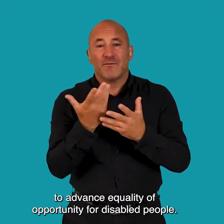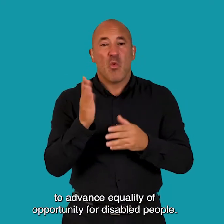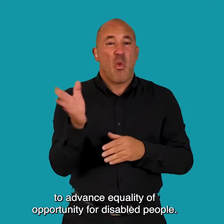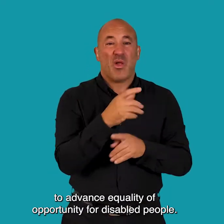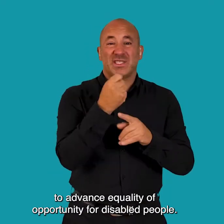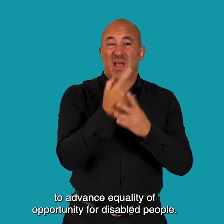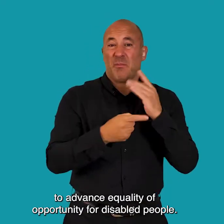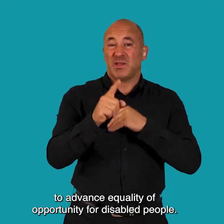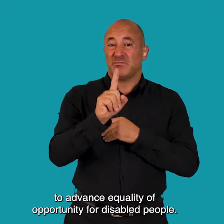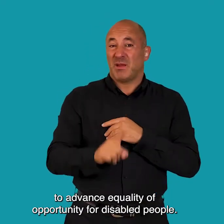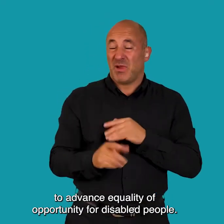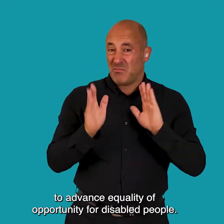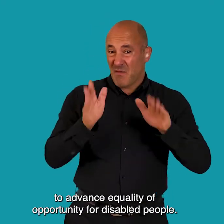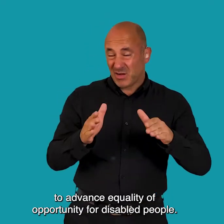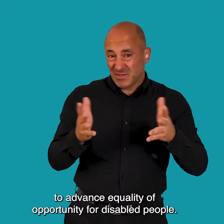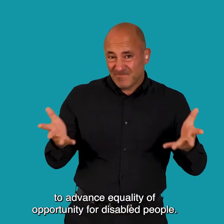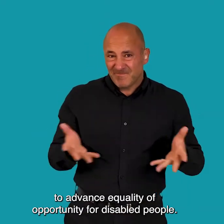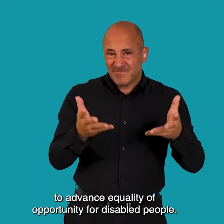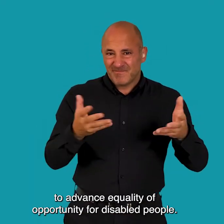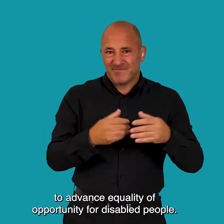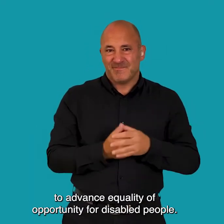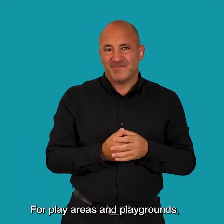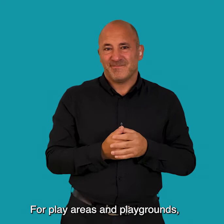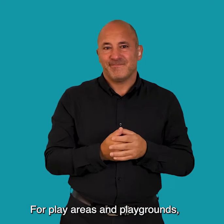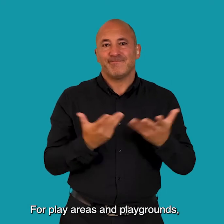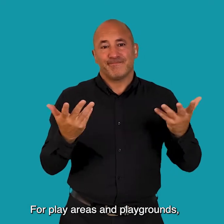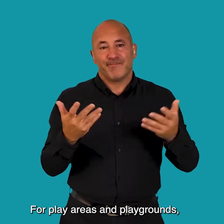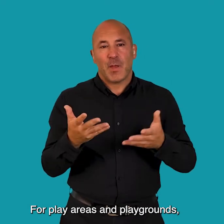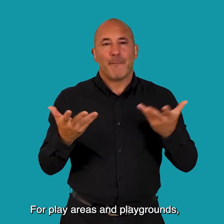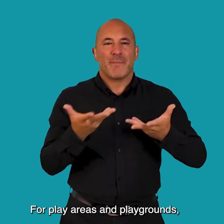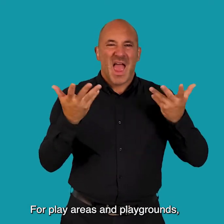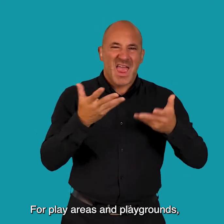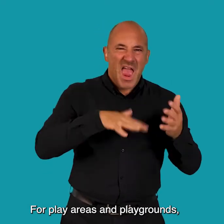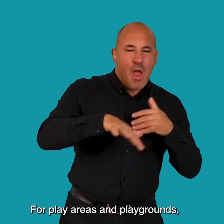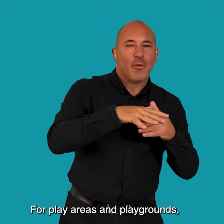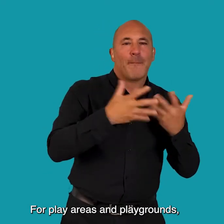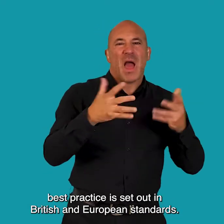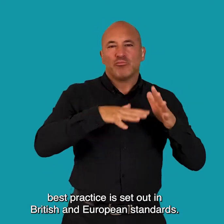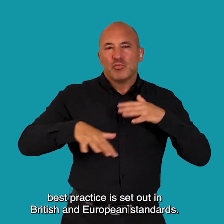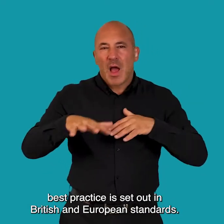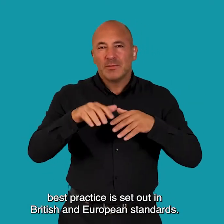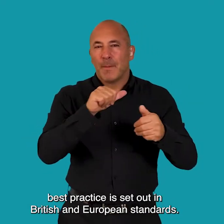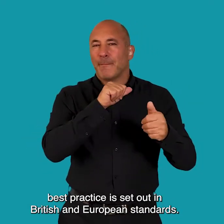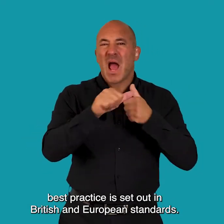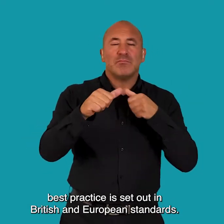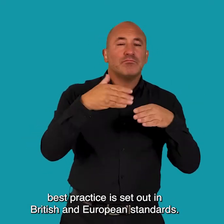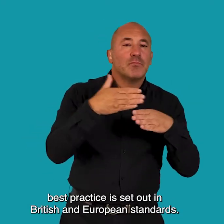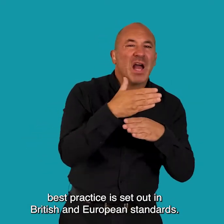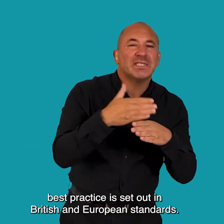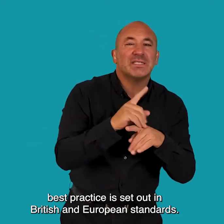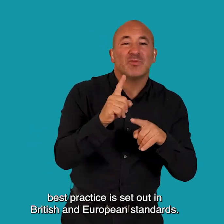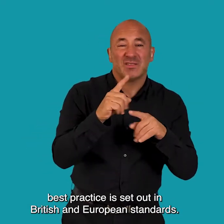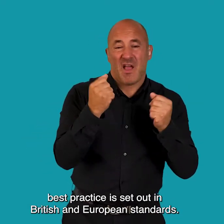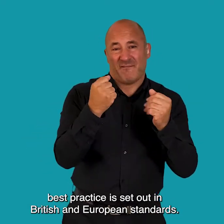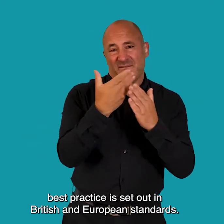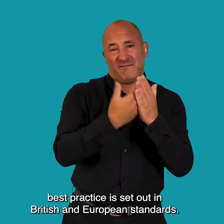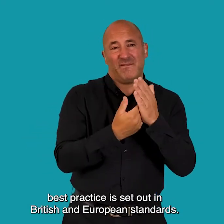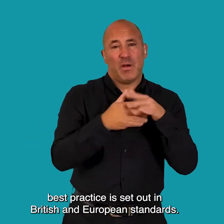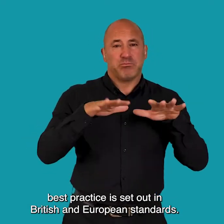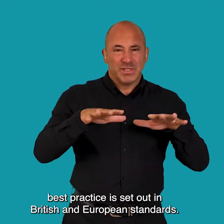of opportunity for disabled people. For play areas and playgrounds, best practice is set out in British and European